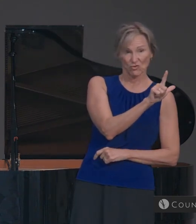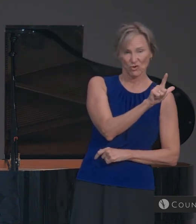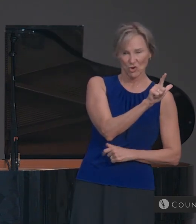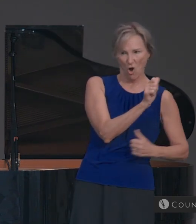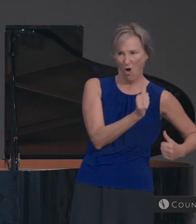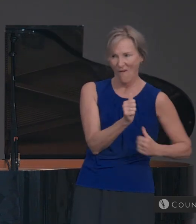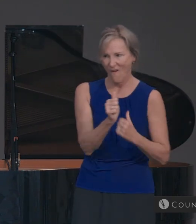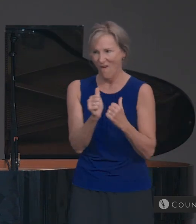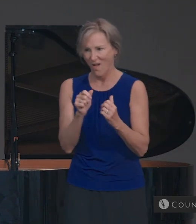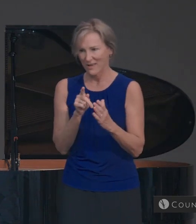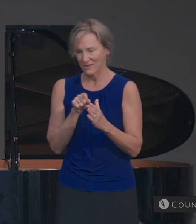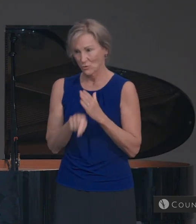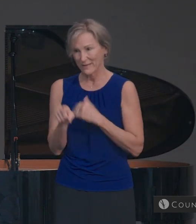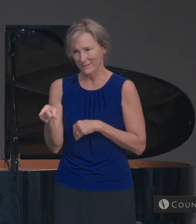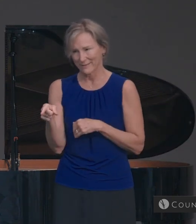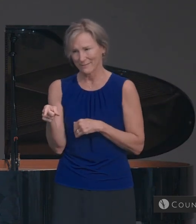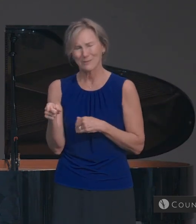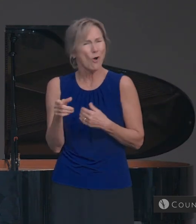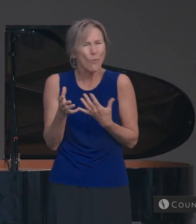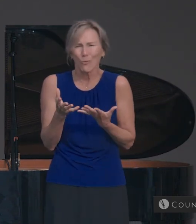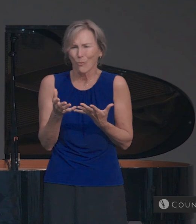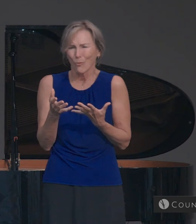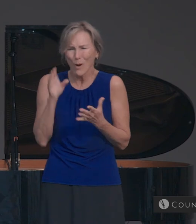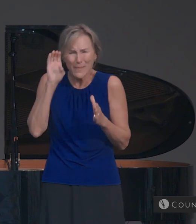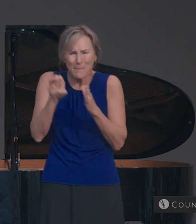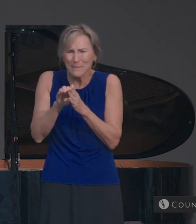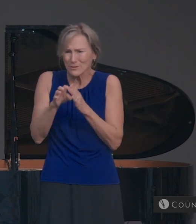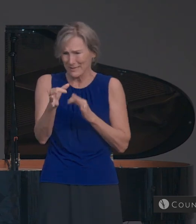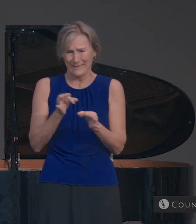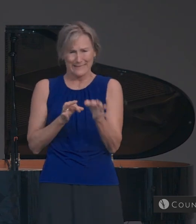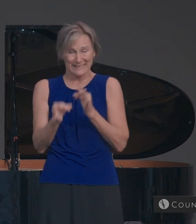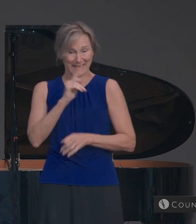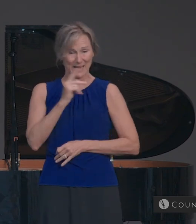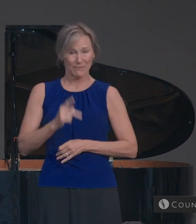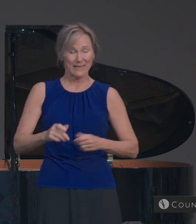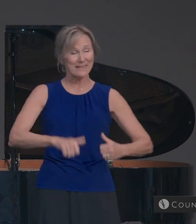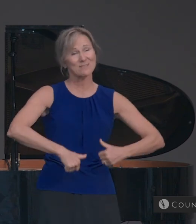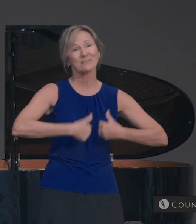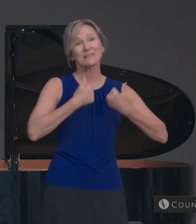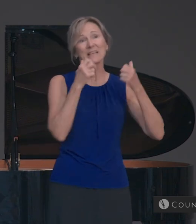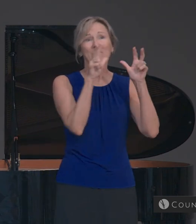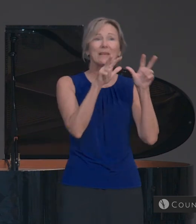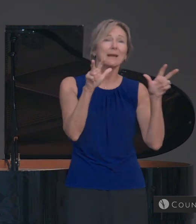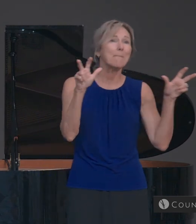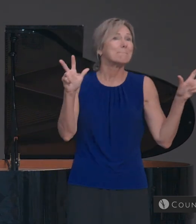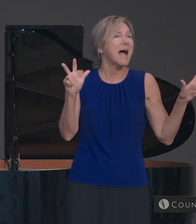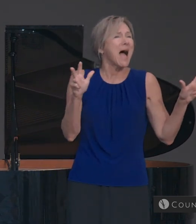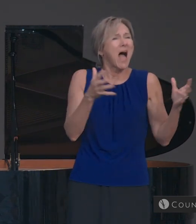once again, rather than the kings of Judah, rather than the kings living in their palaces, they would be